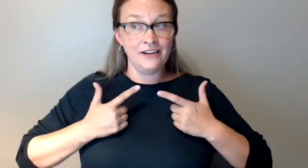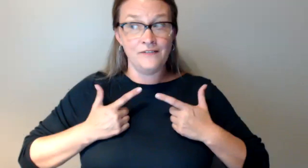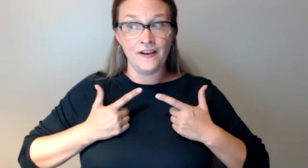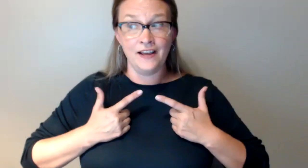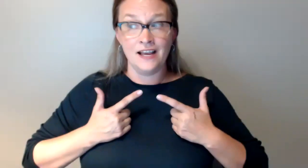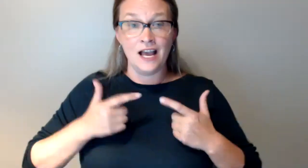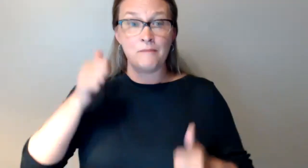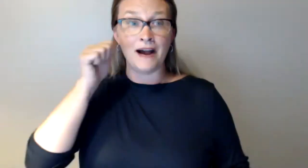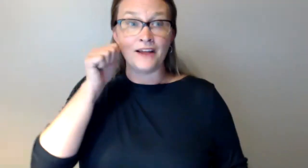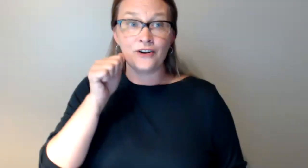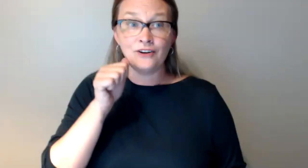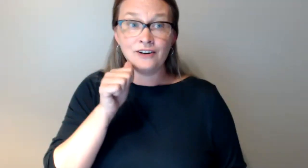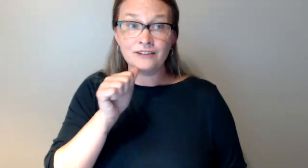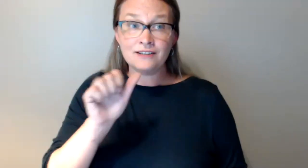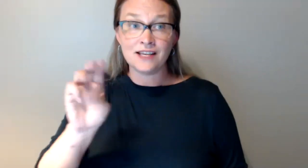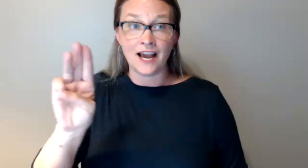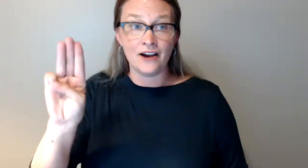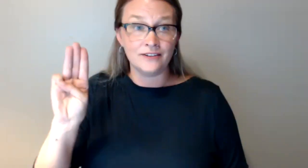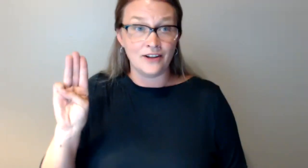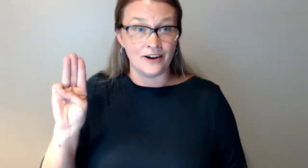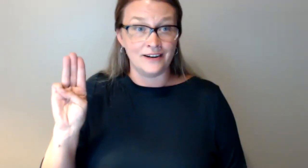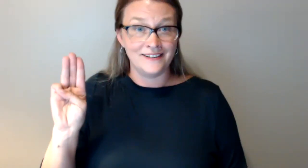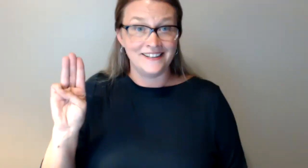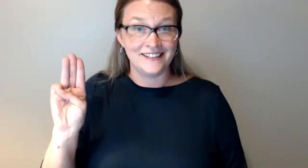live by the Girl Scout law.